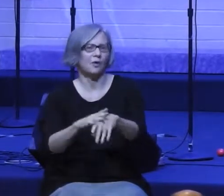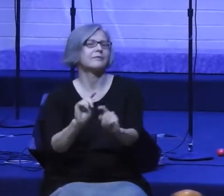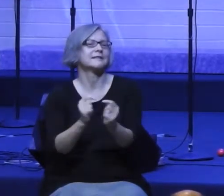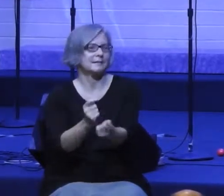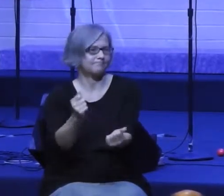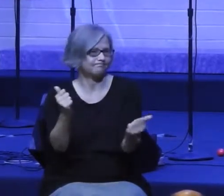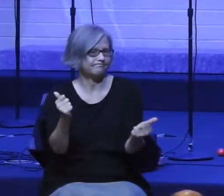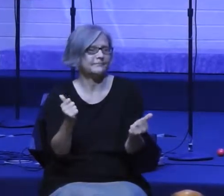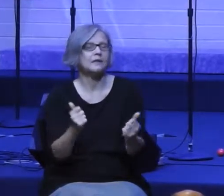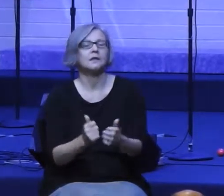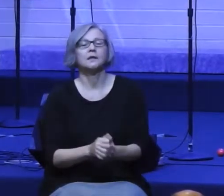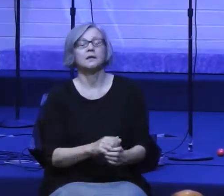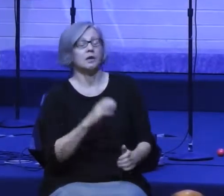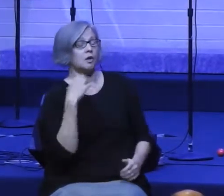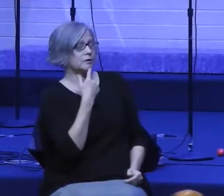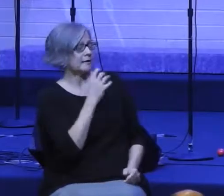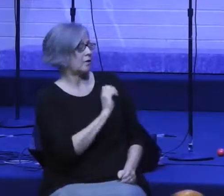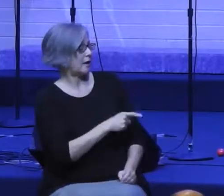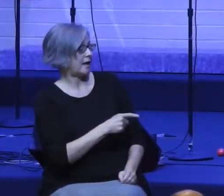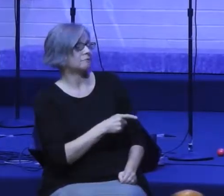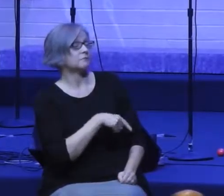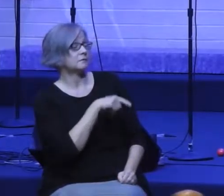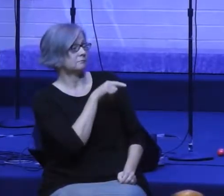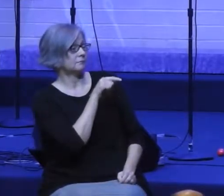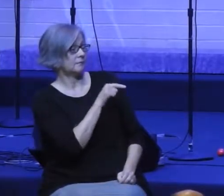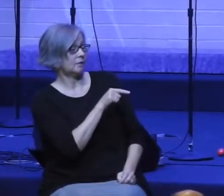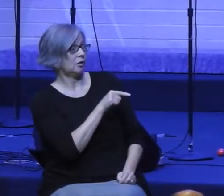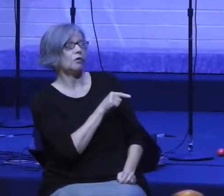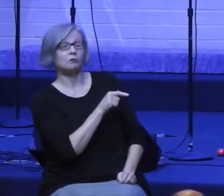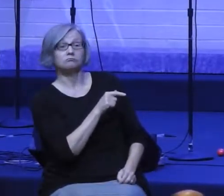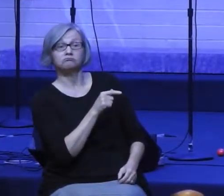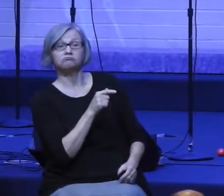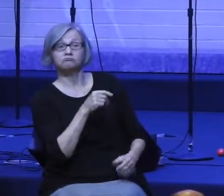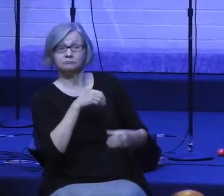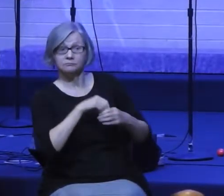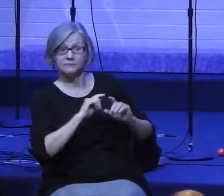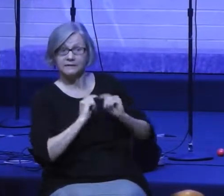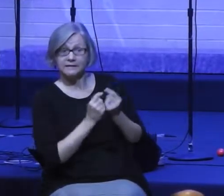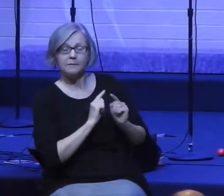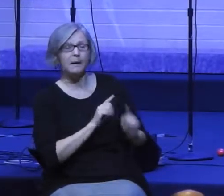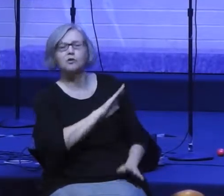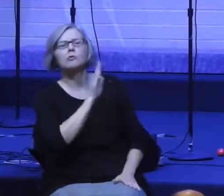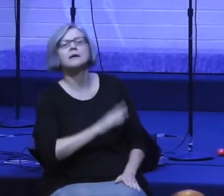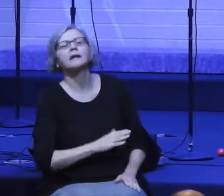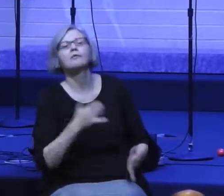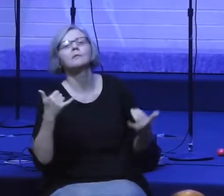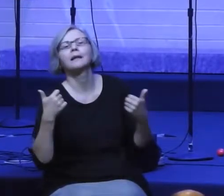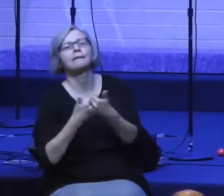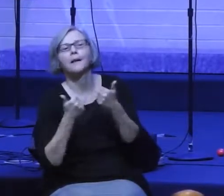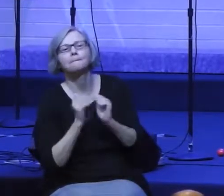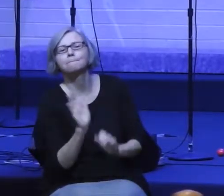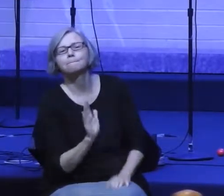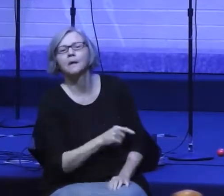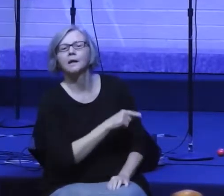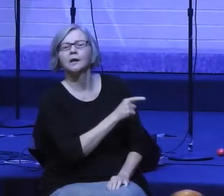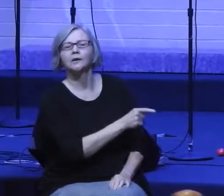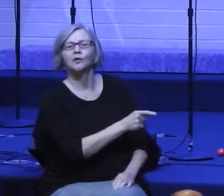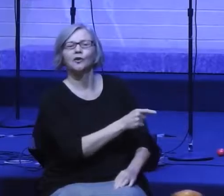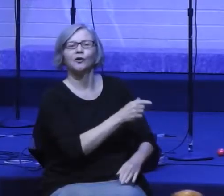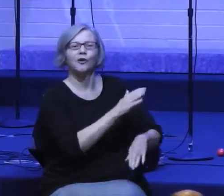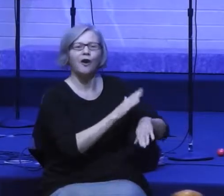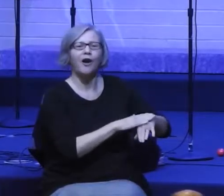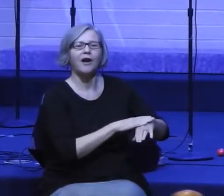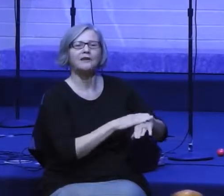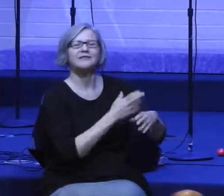says to him and some of the other players, you guys are now on the Notre Dame football team, but you'll never see a game. You're on what we call